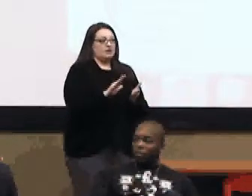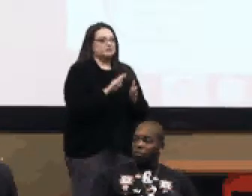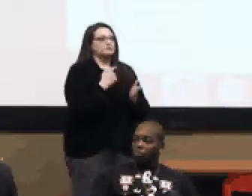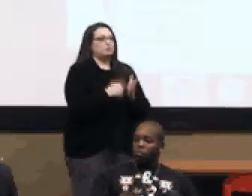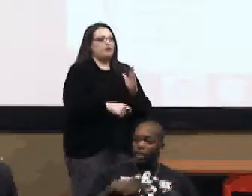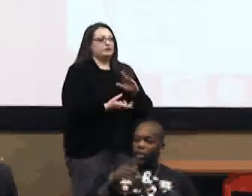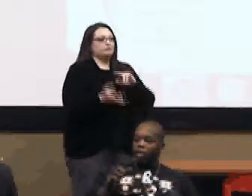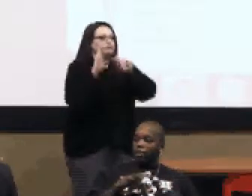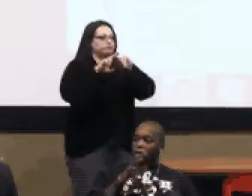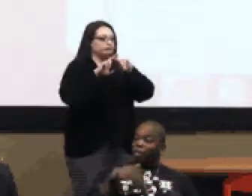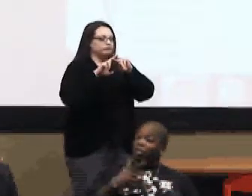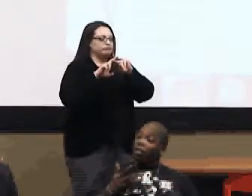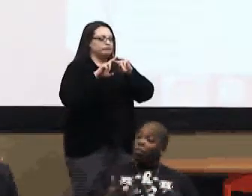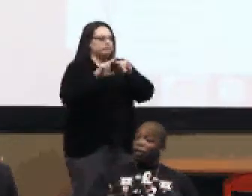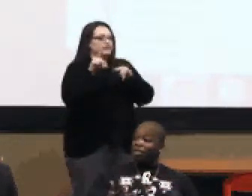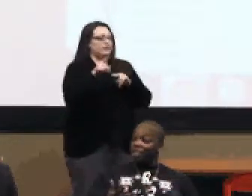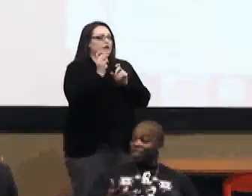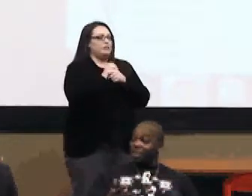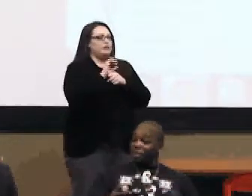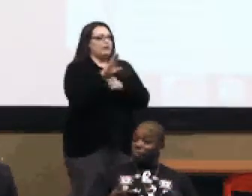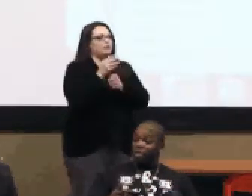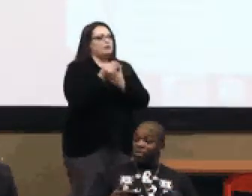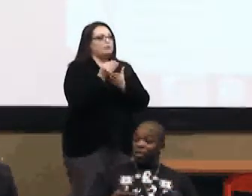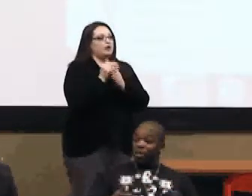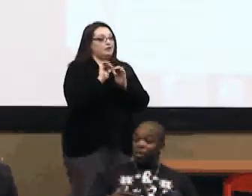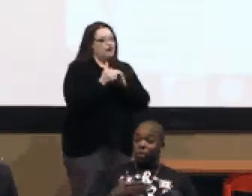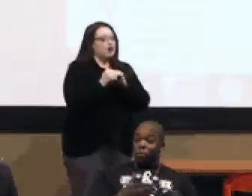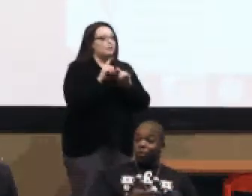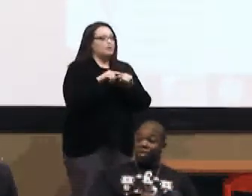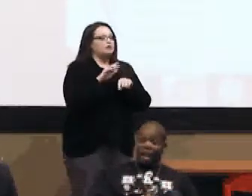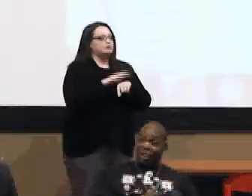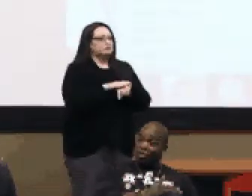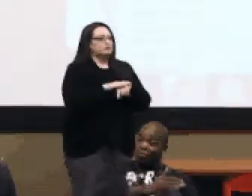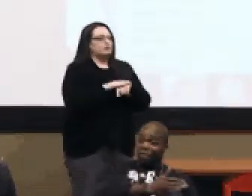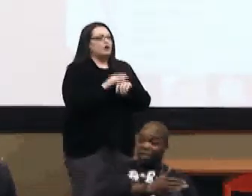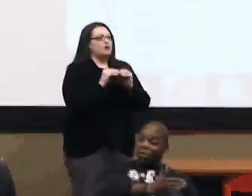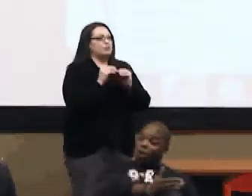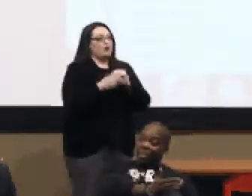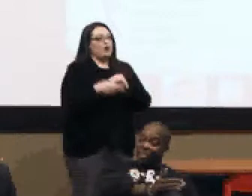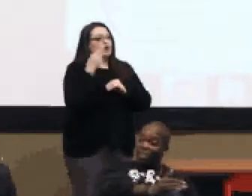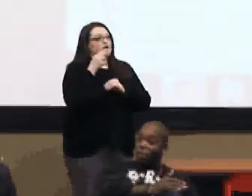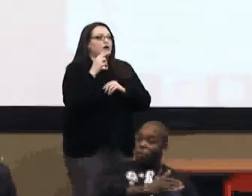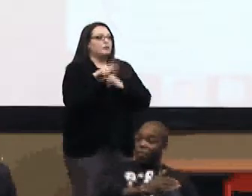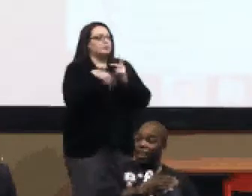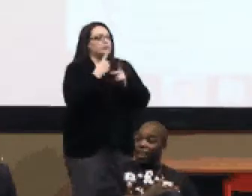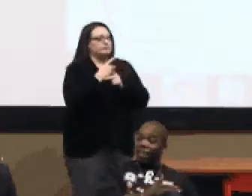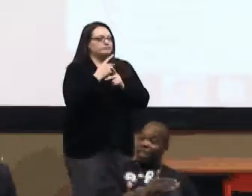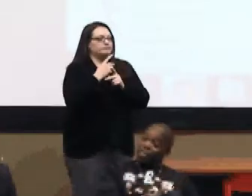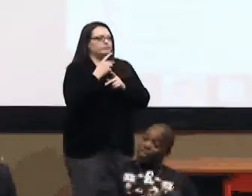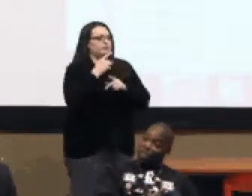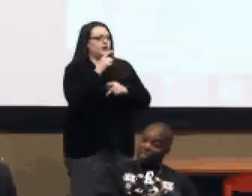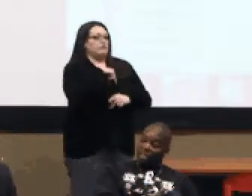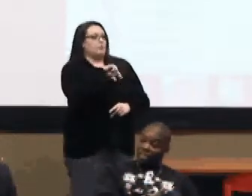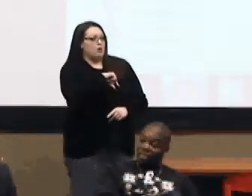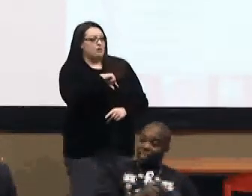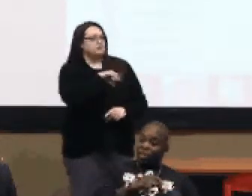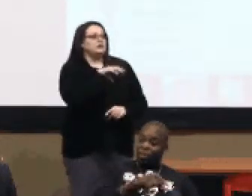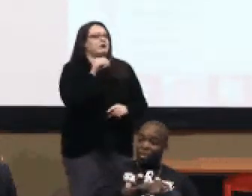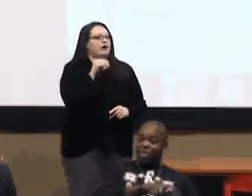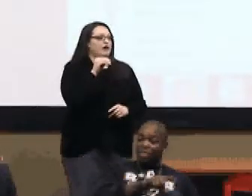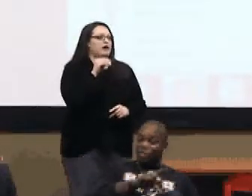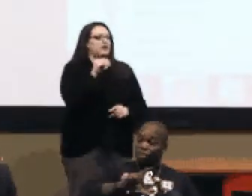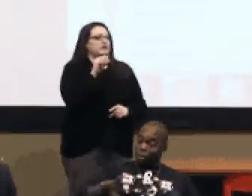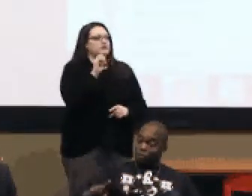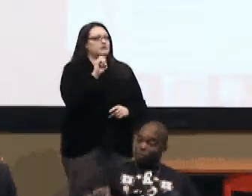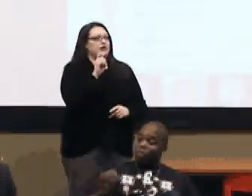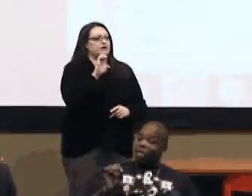price. They make their margin based on a supposed higher brand of quality and exclusivity,